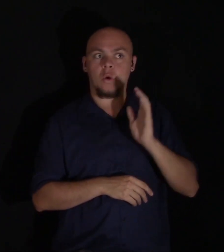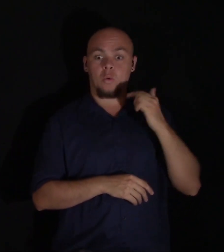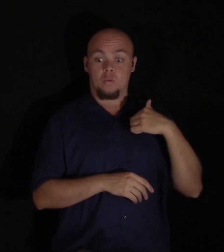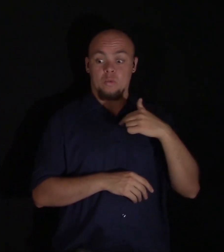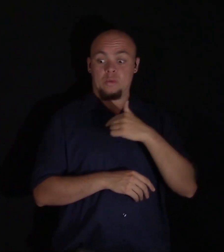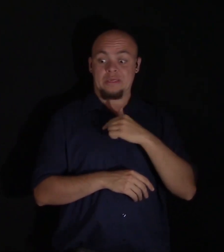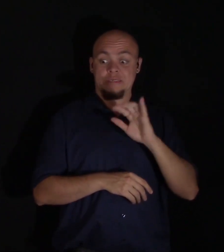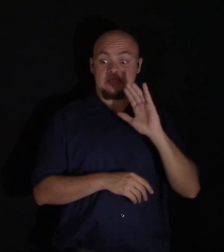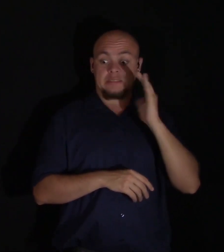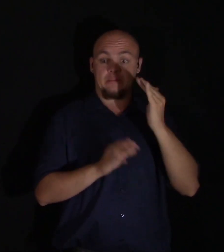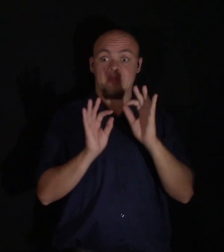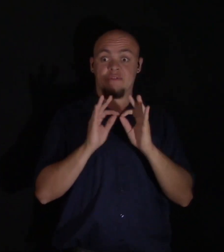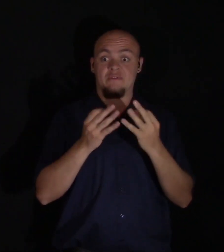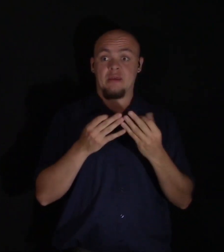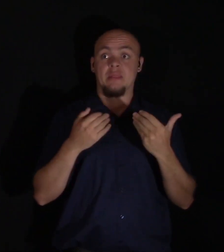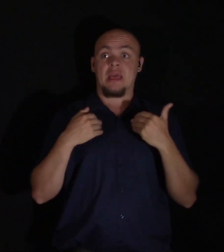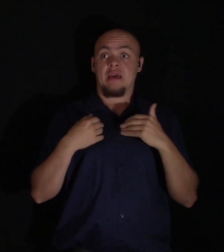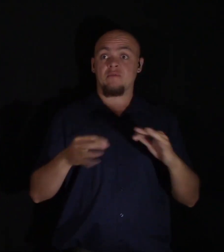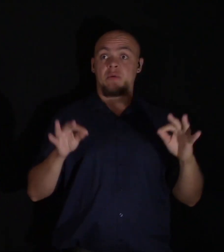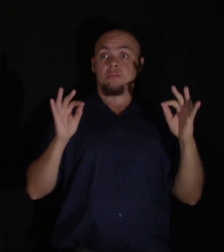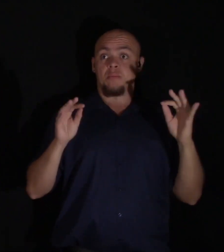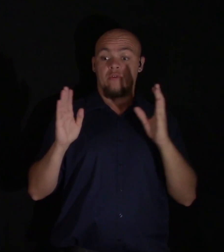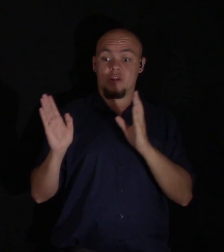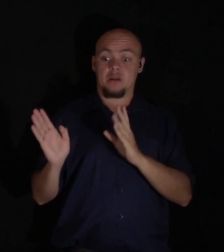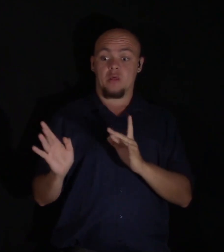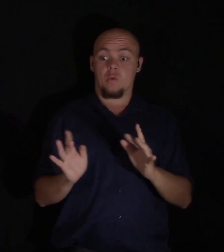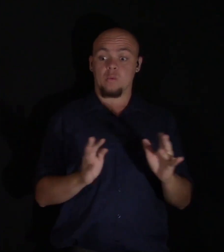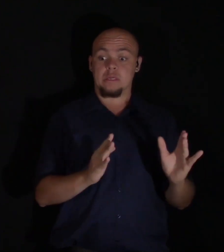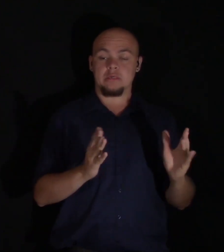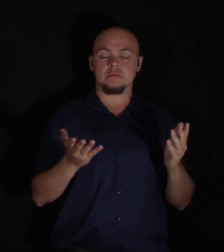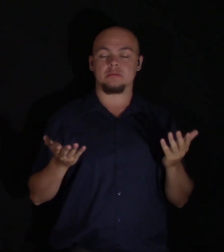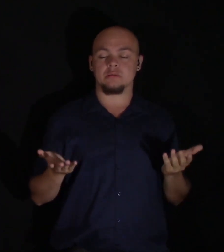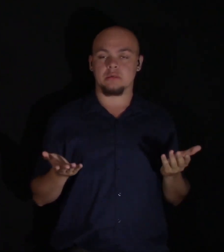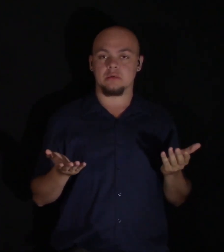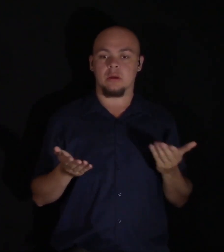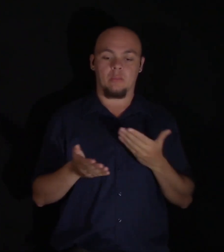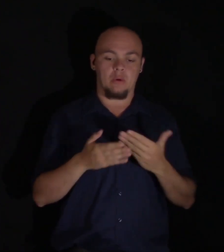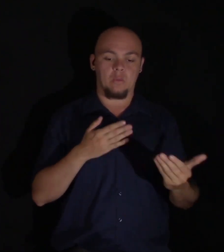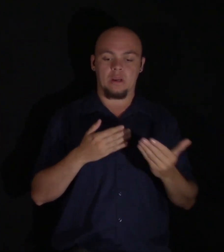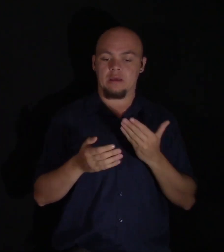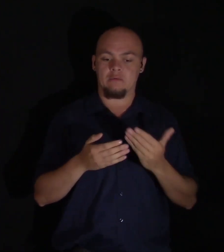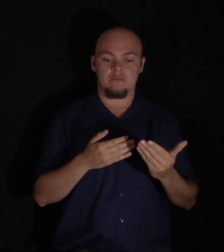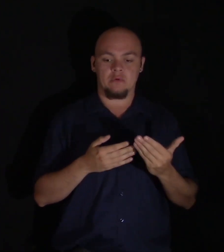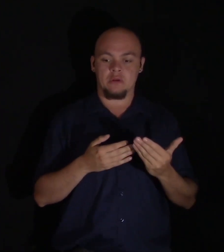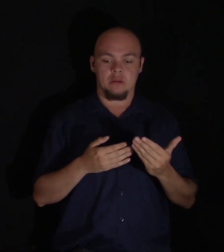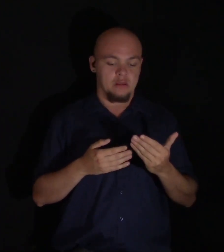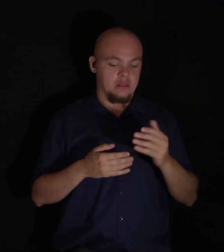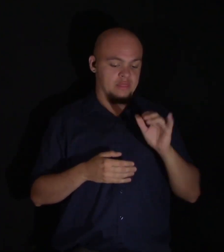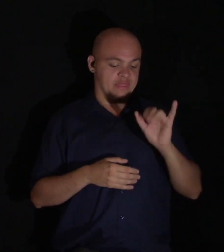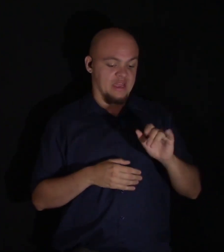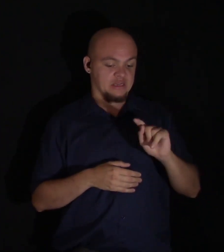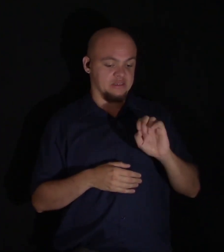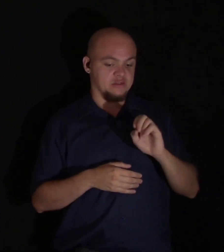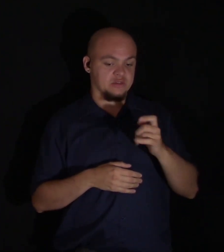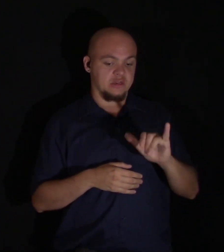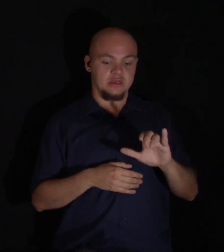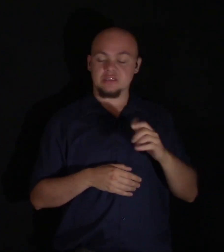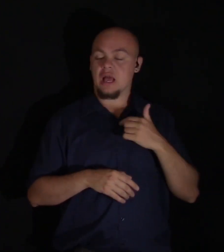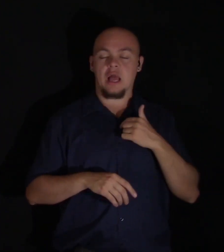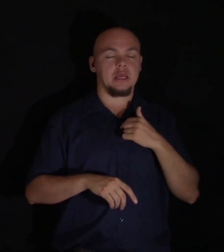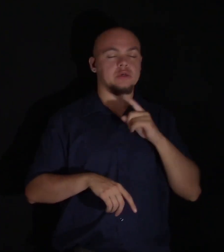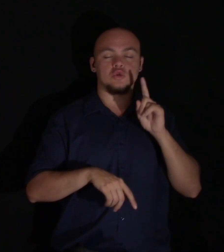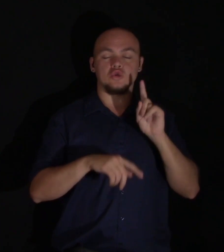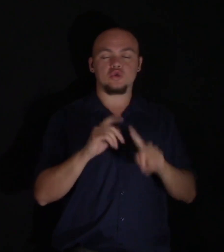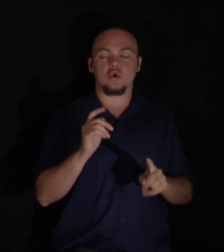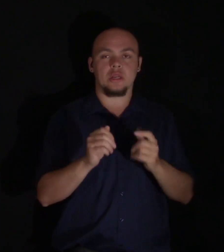family that had it together? Whatever it was, I just couldn't rid myself of the toxicity, taking over my